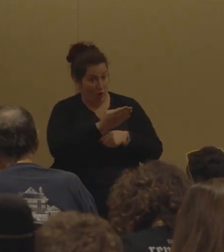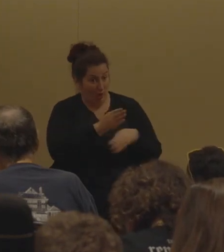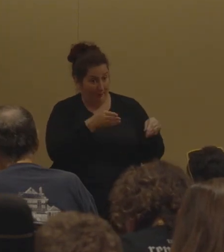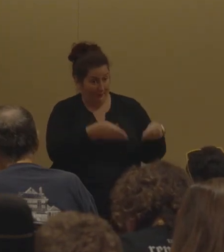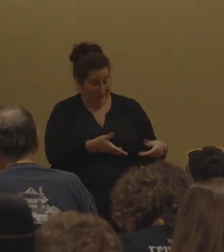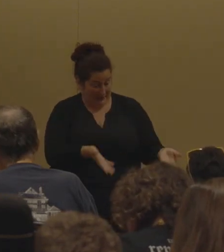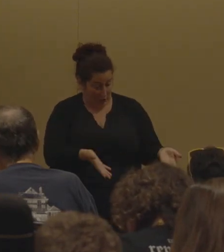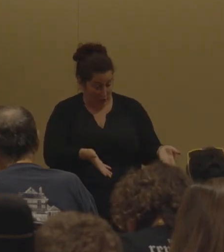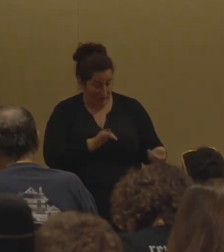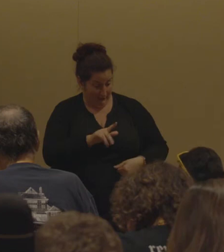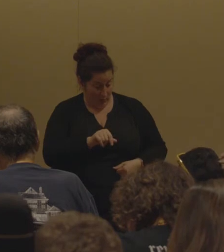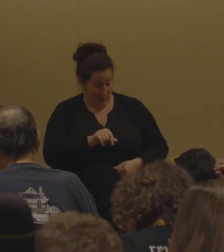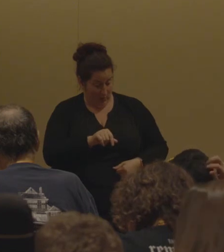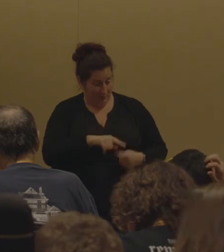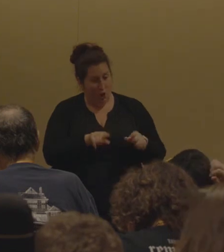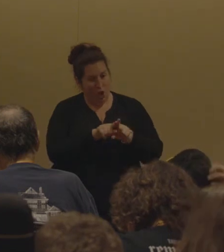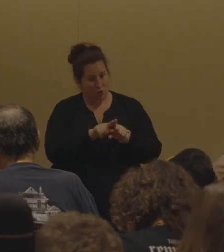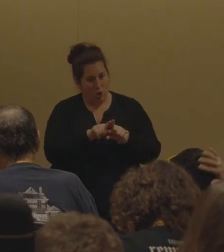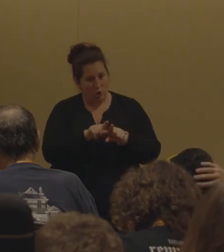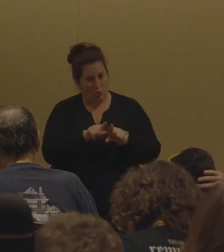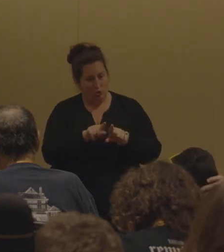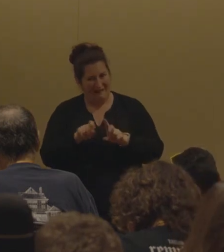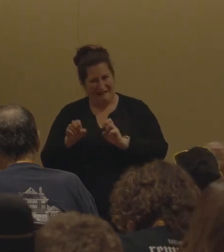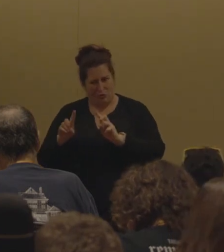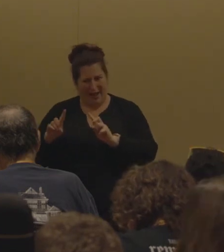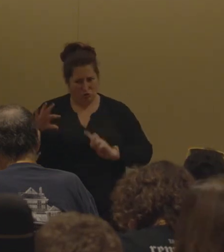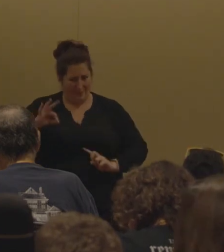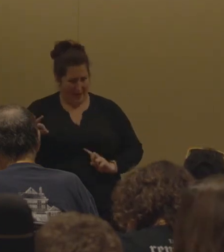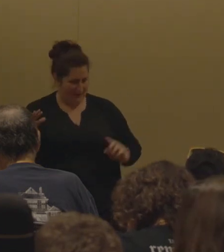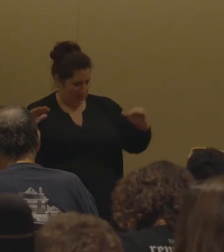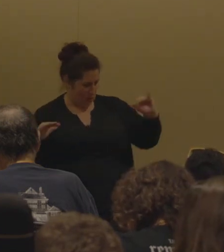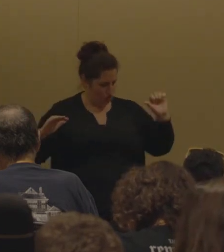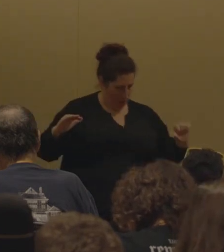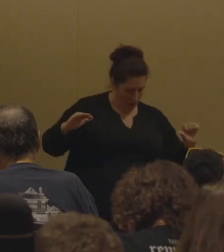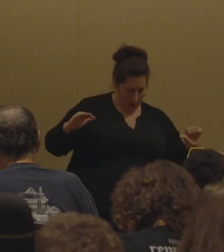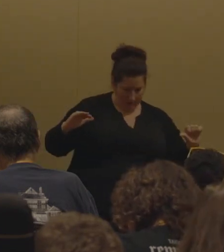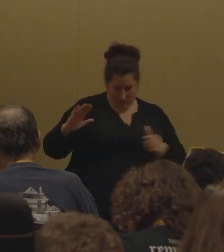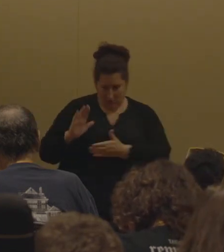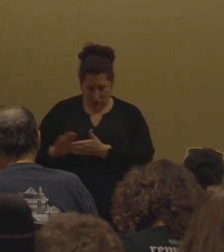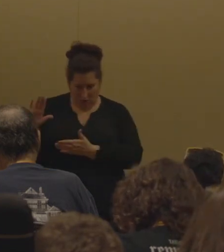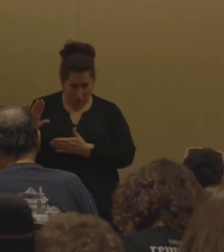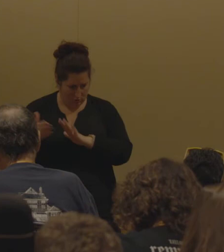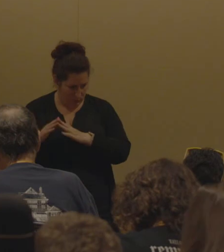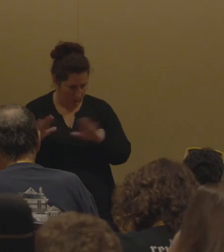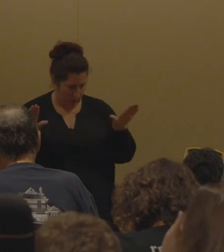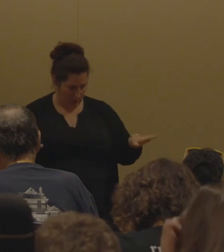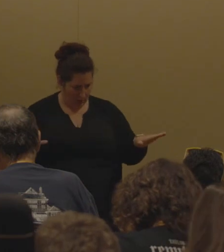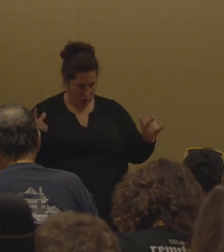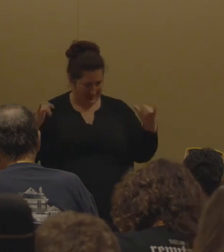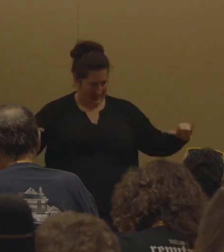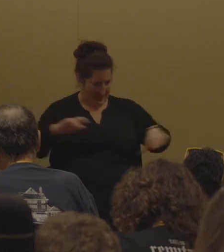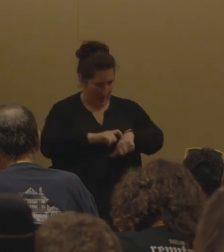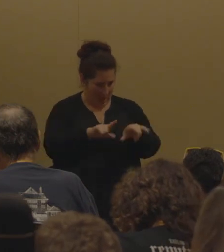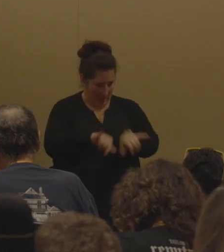on here, and at the same time maintain educational benefits. So I've got a young man that's in Valencia Community College doing that locally, and so